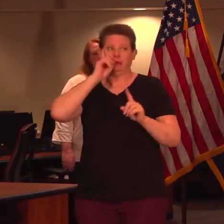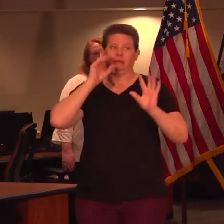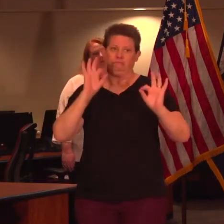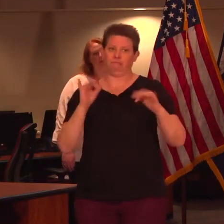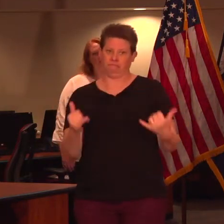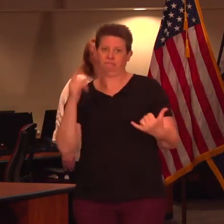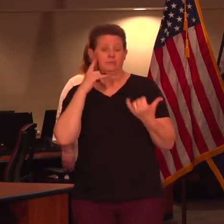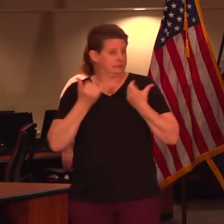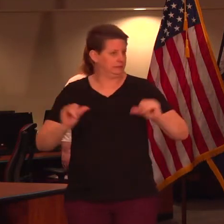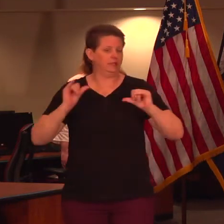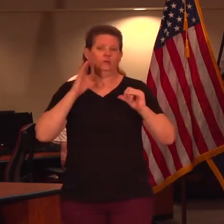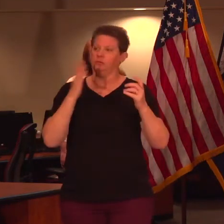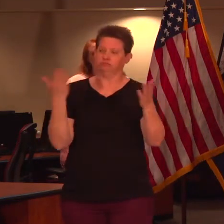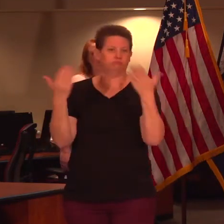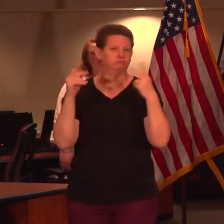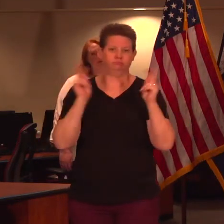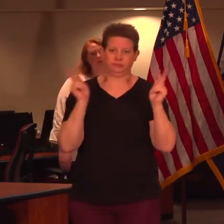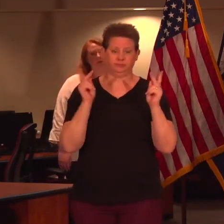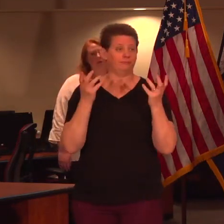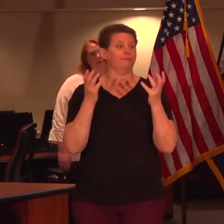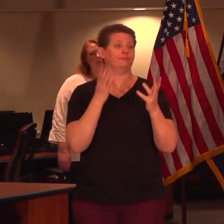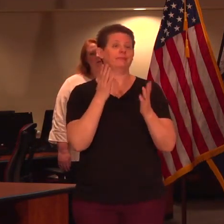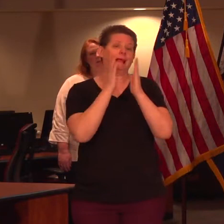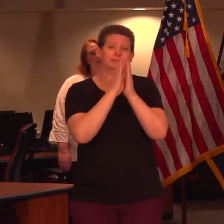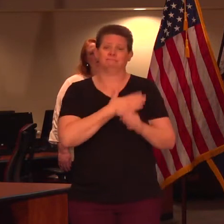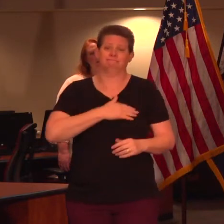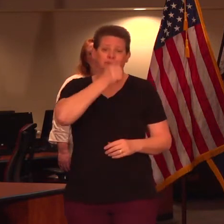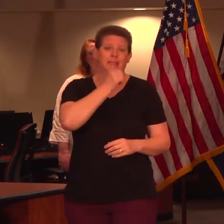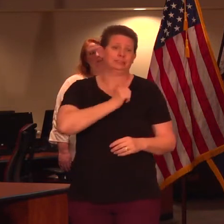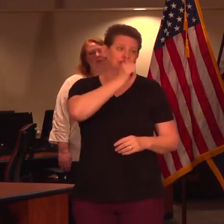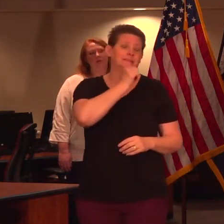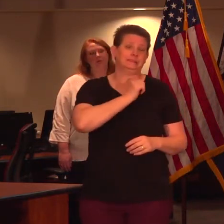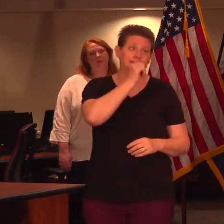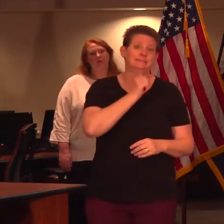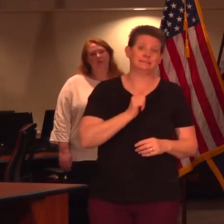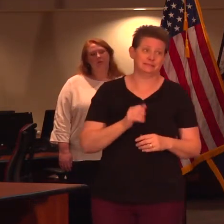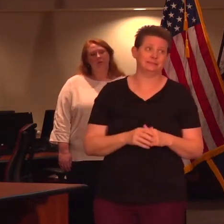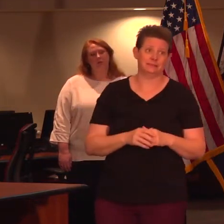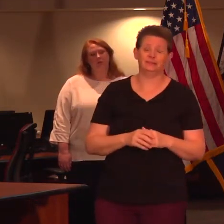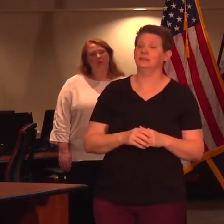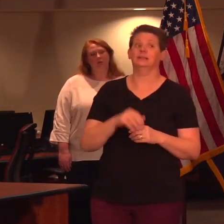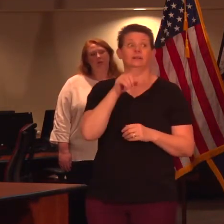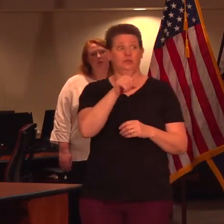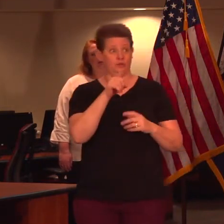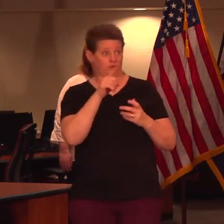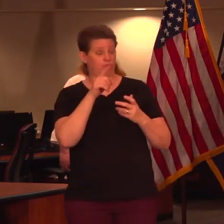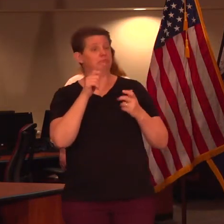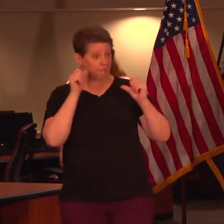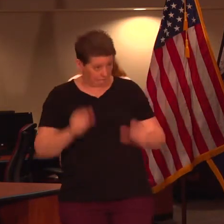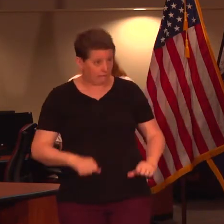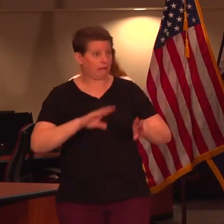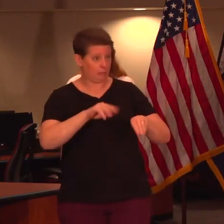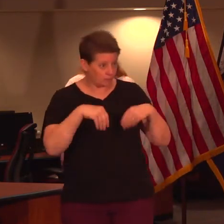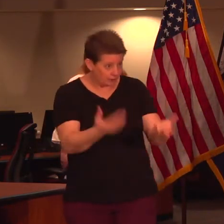we're still bringing in more people. I'd ask people just to have patience. Anything that they are entitled to under the law will